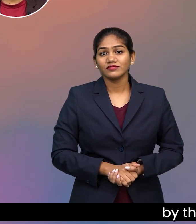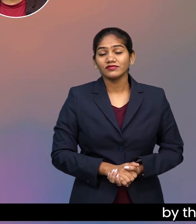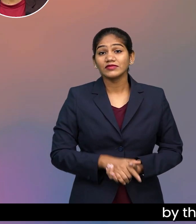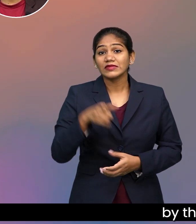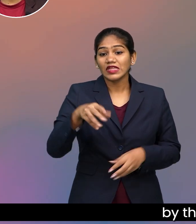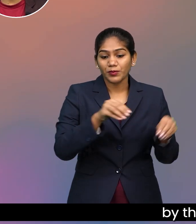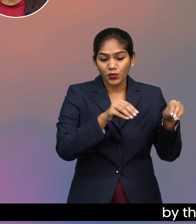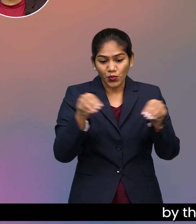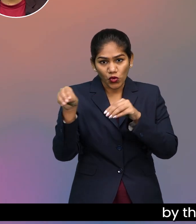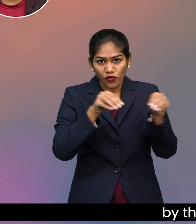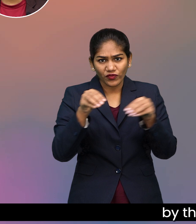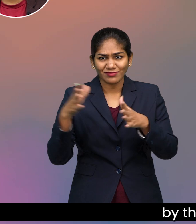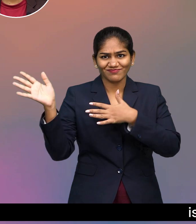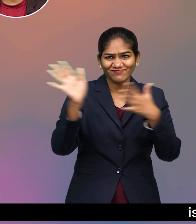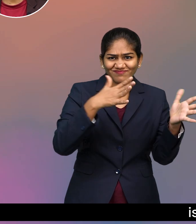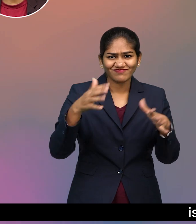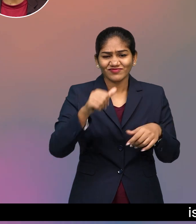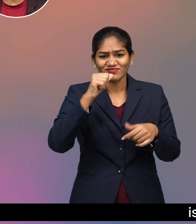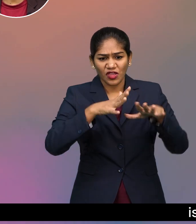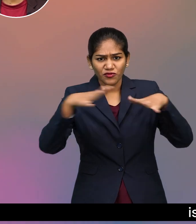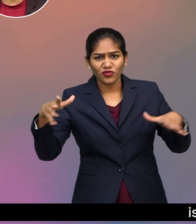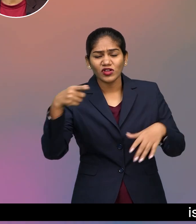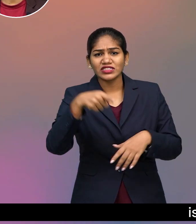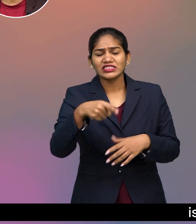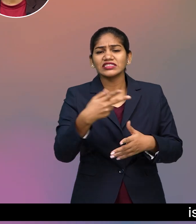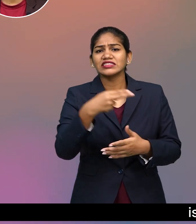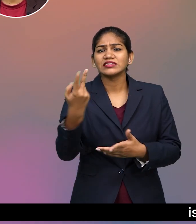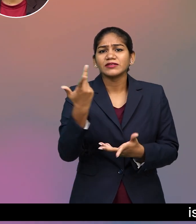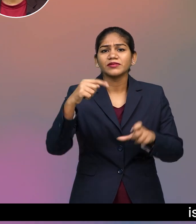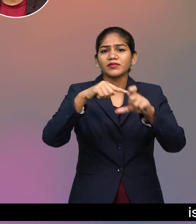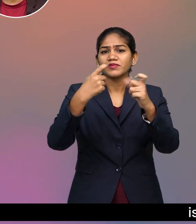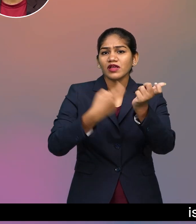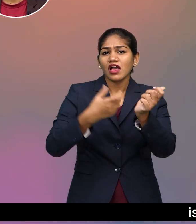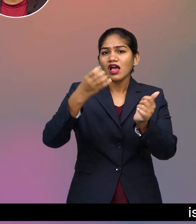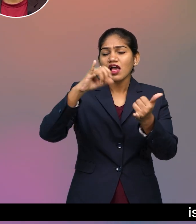by these moving agents is called erosion.